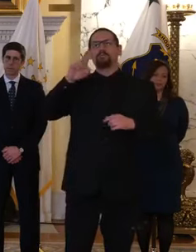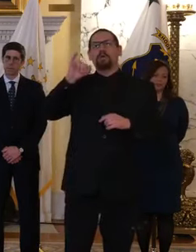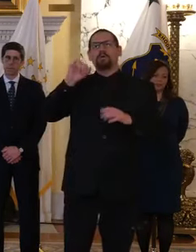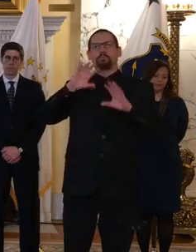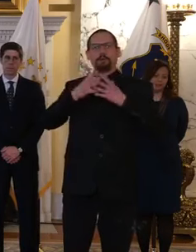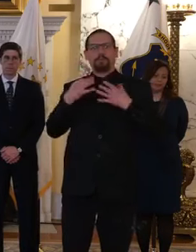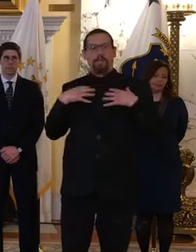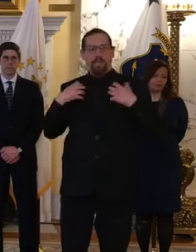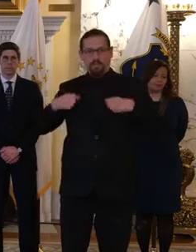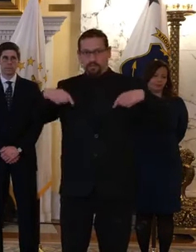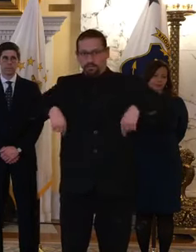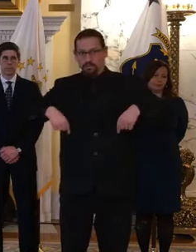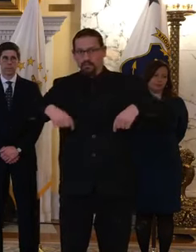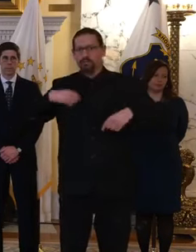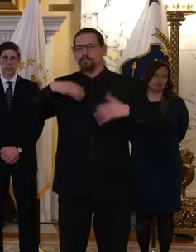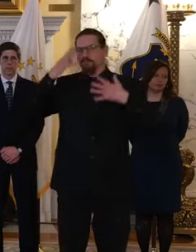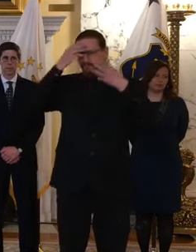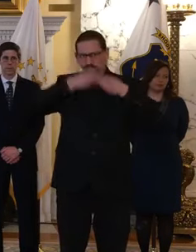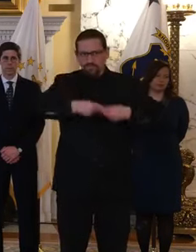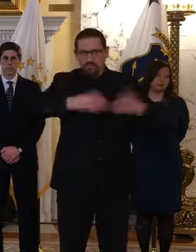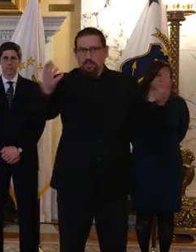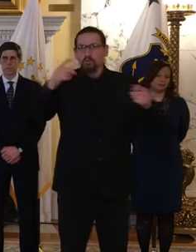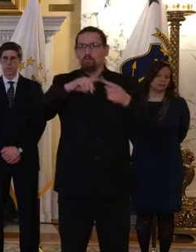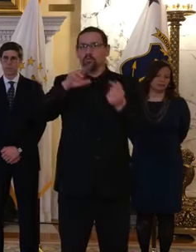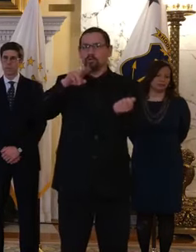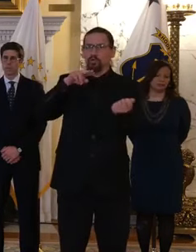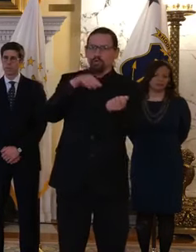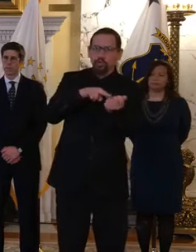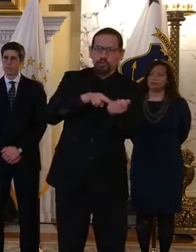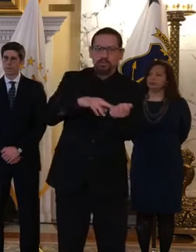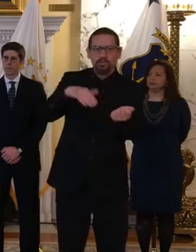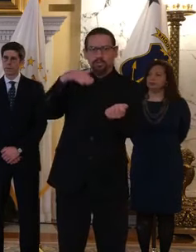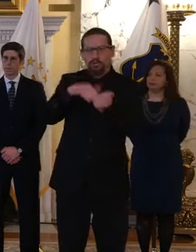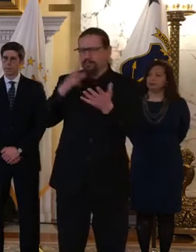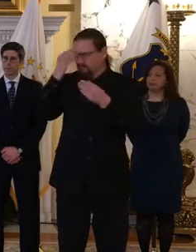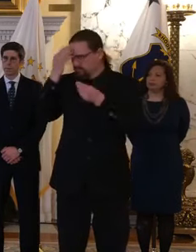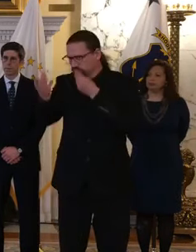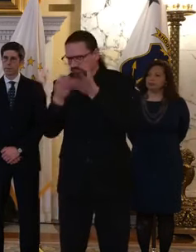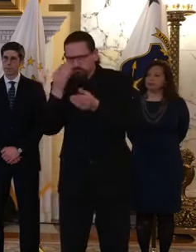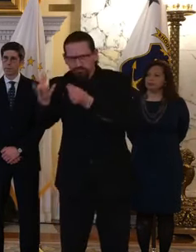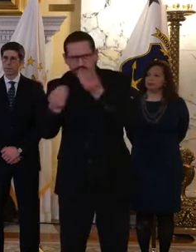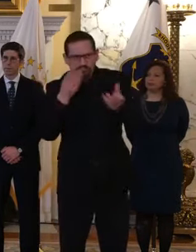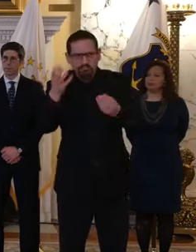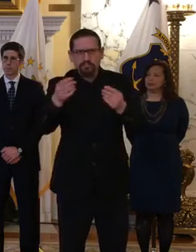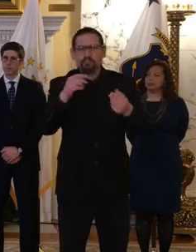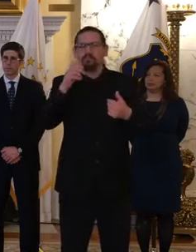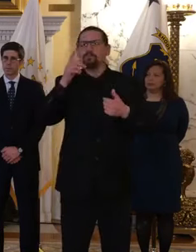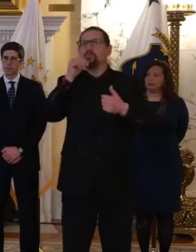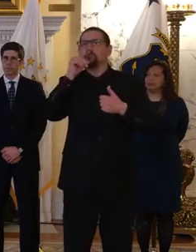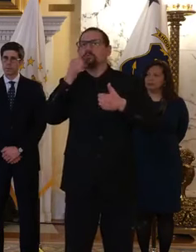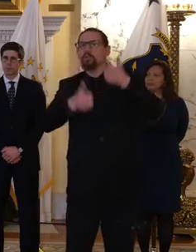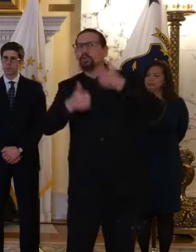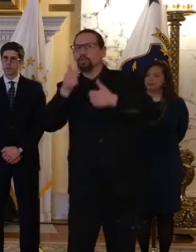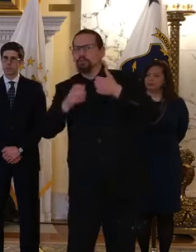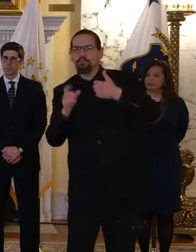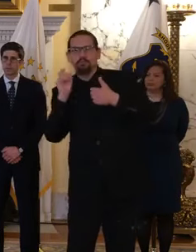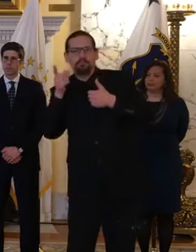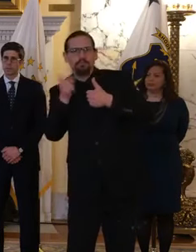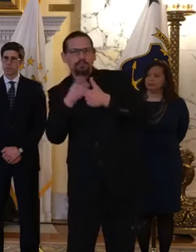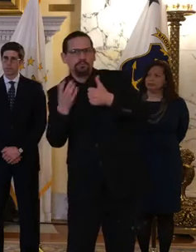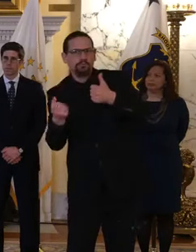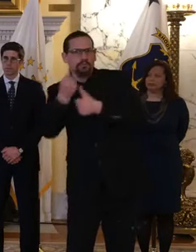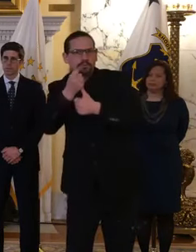We have an expanded list of priority patients. So be patient and work with your healthcare provider